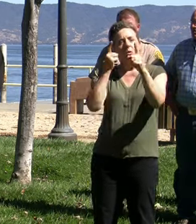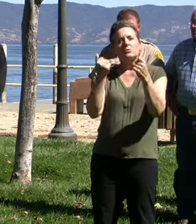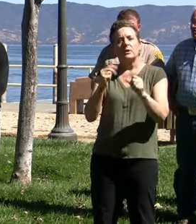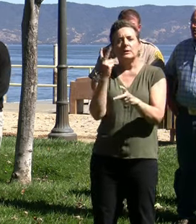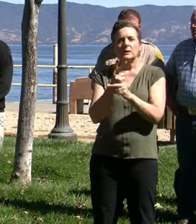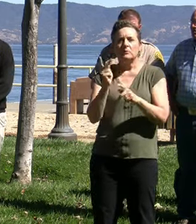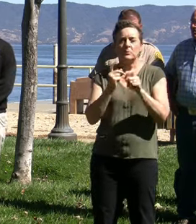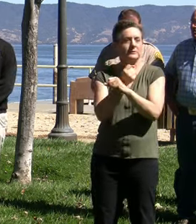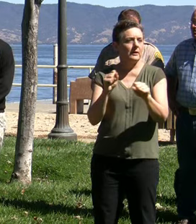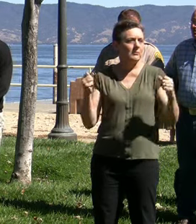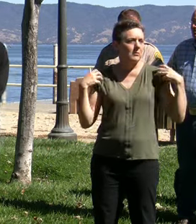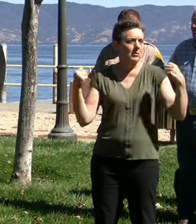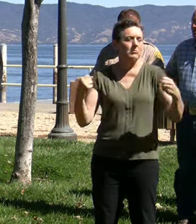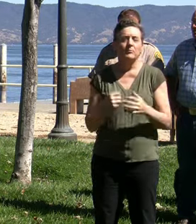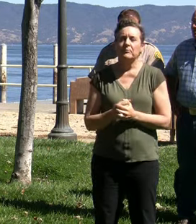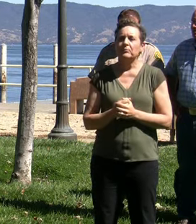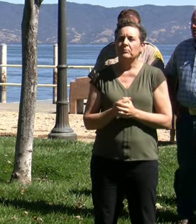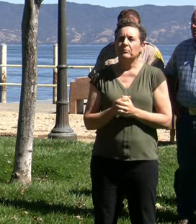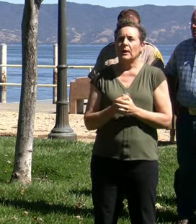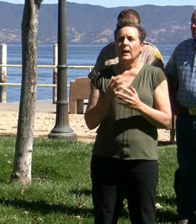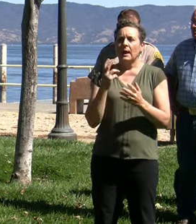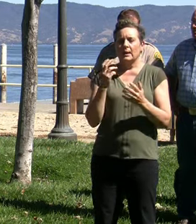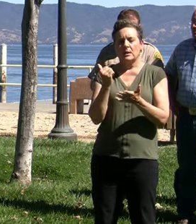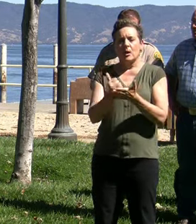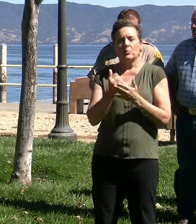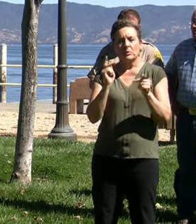people safe and healthy and stabilize them medically.